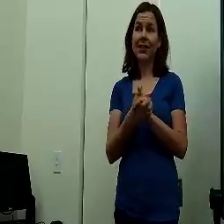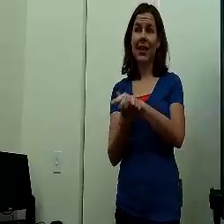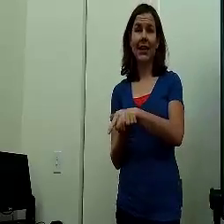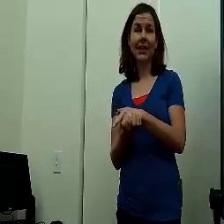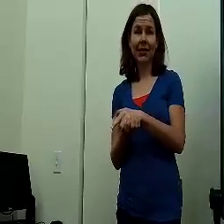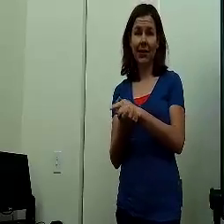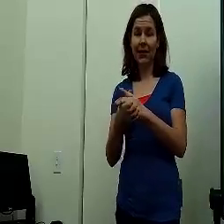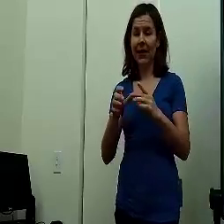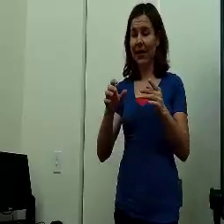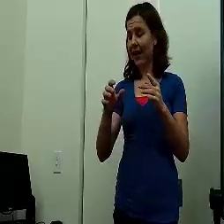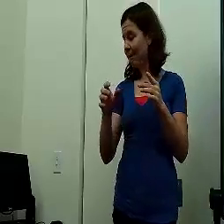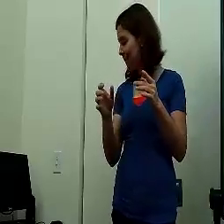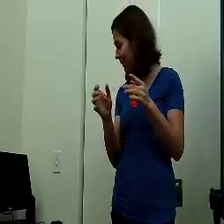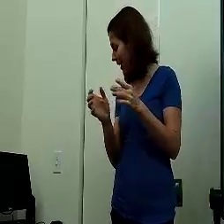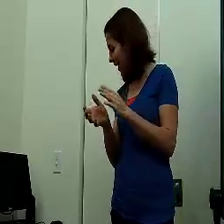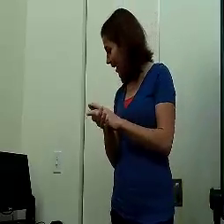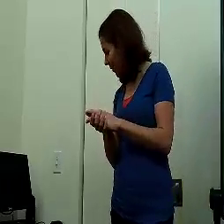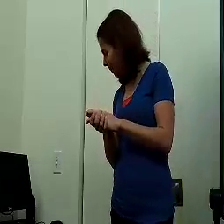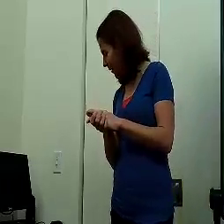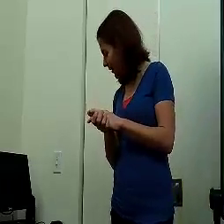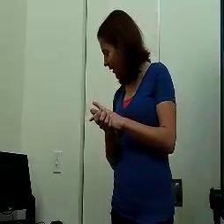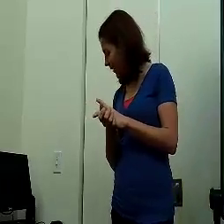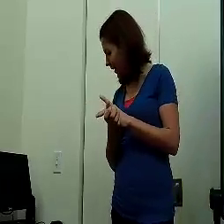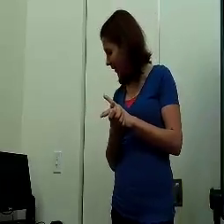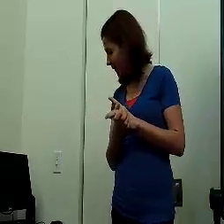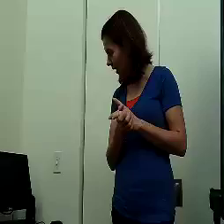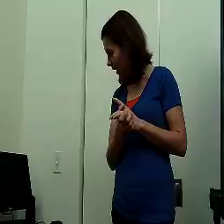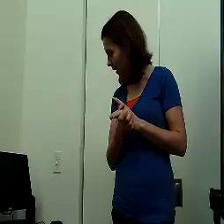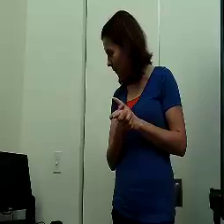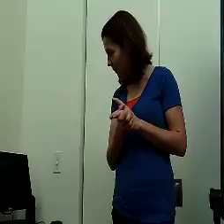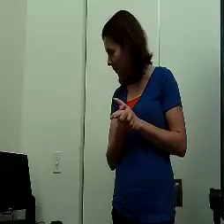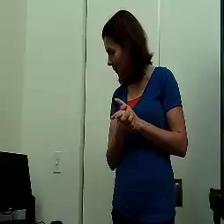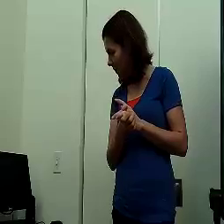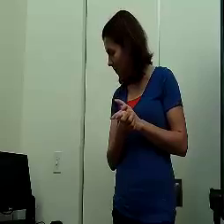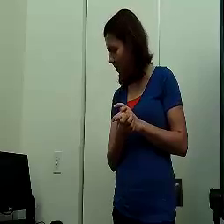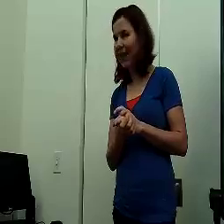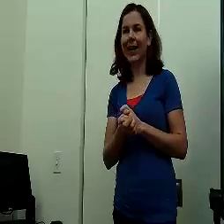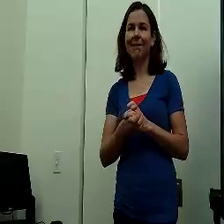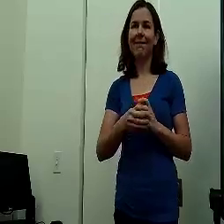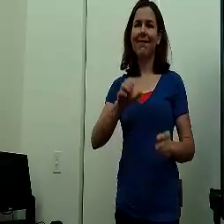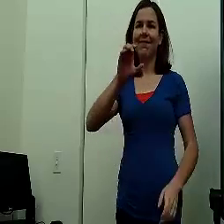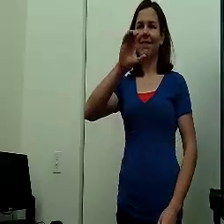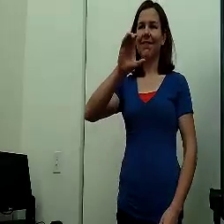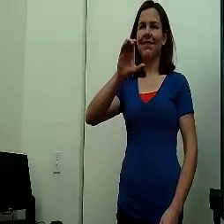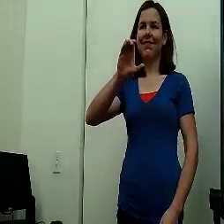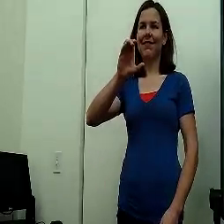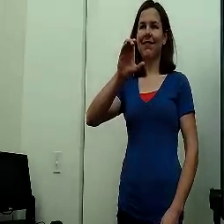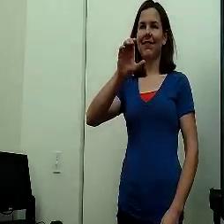say it so that we can help Stephanie here. All right.